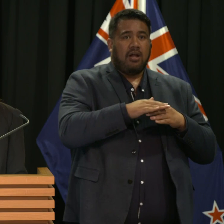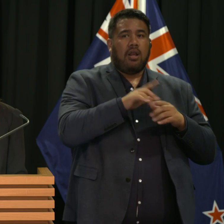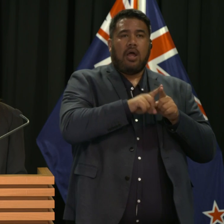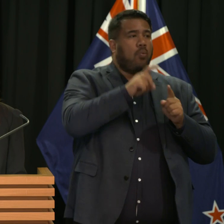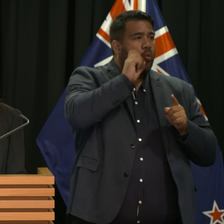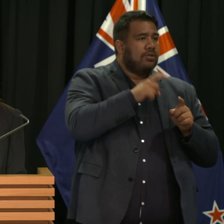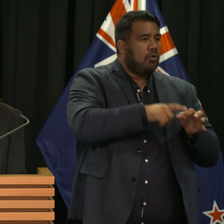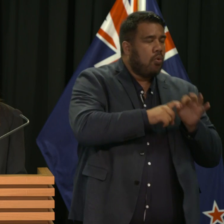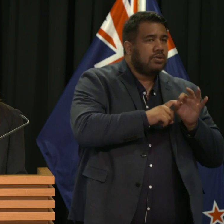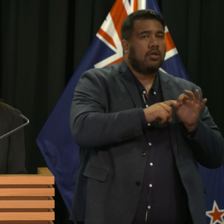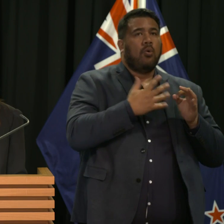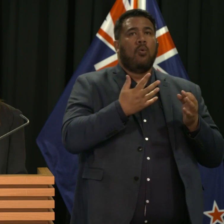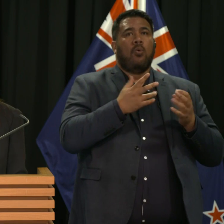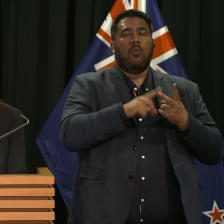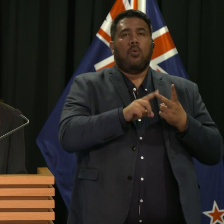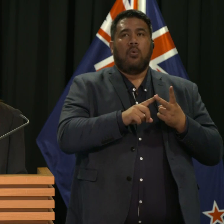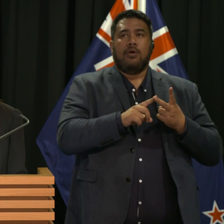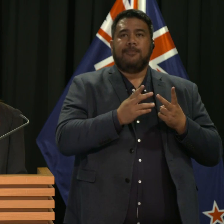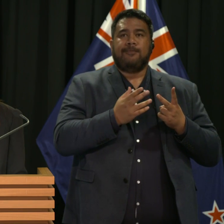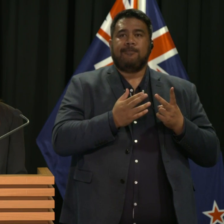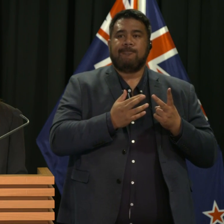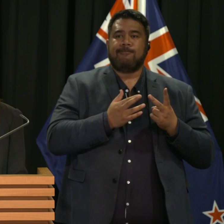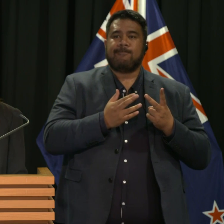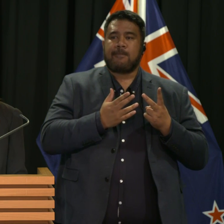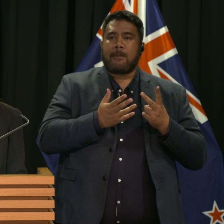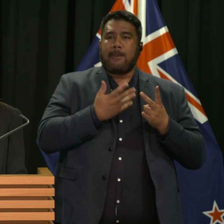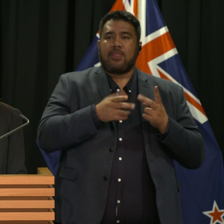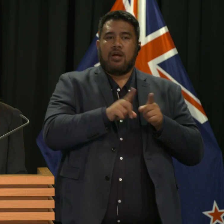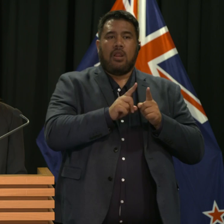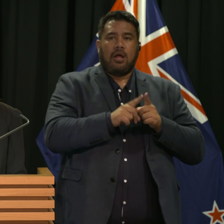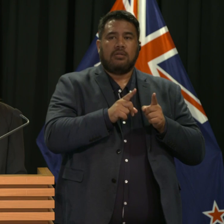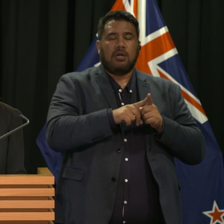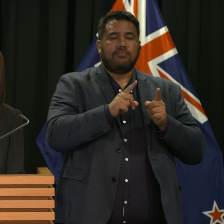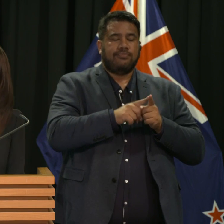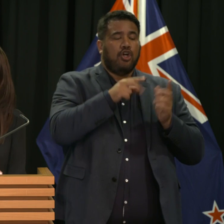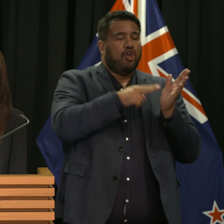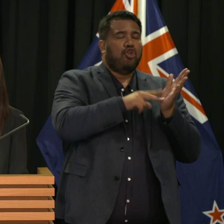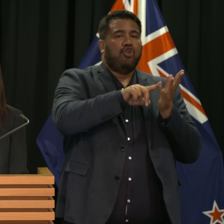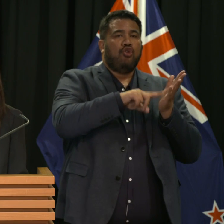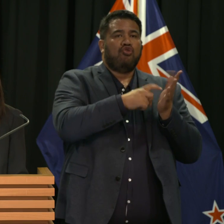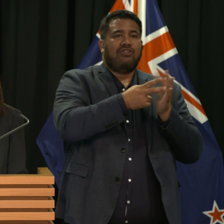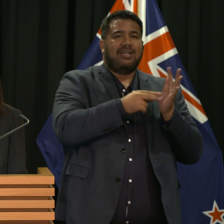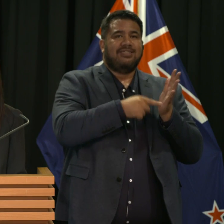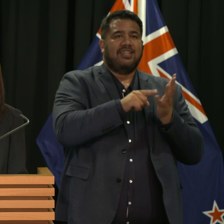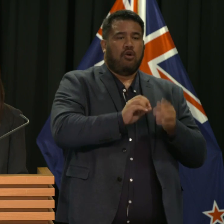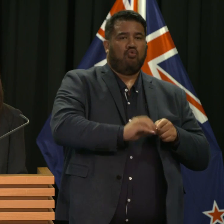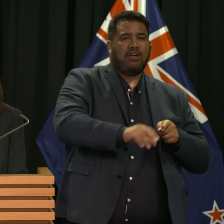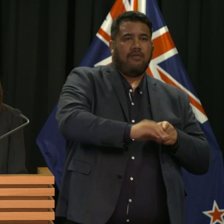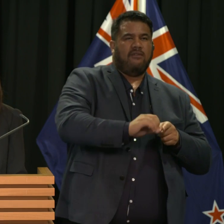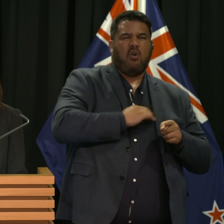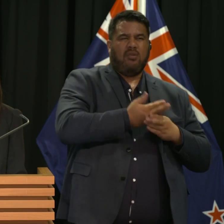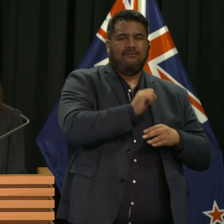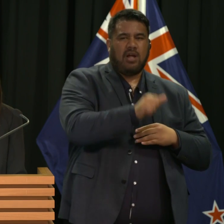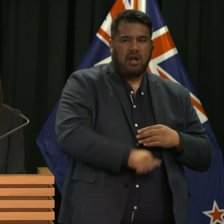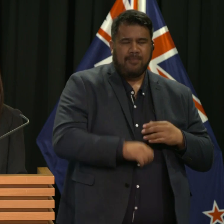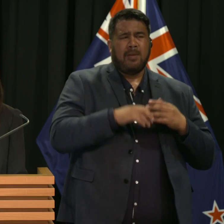water quality and, of course, nutrient runoff and so on. Of course, we've already got plans in place which we hope